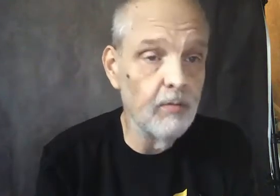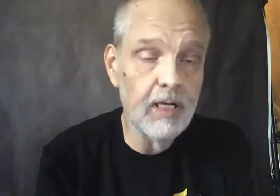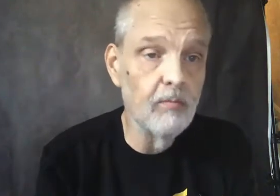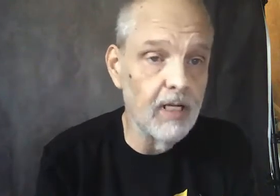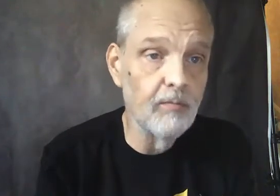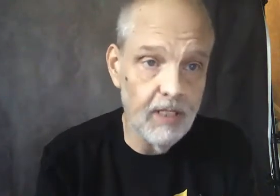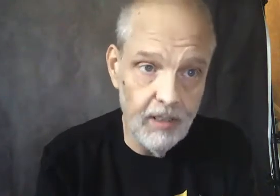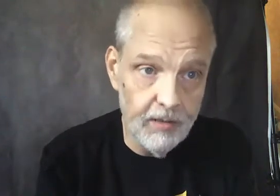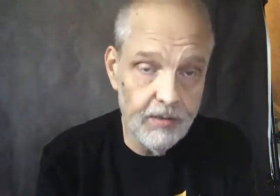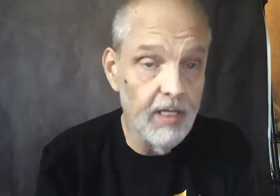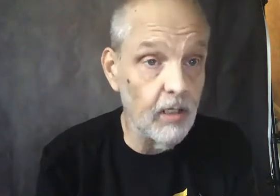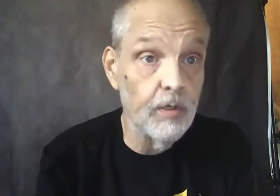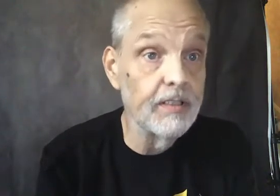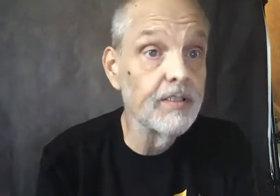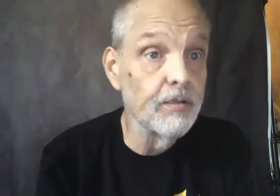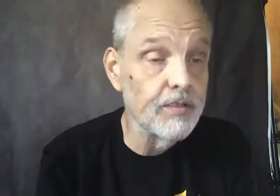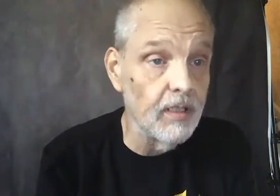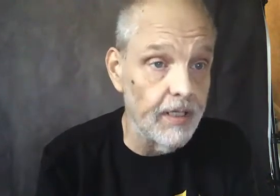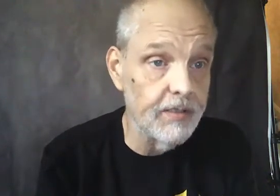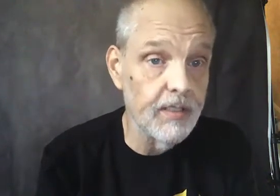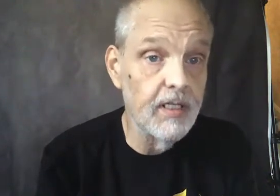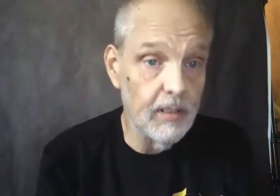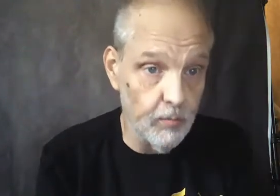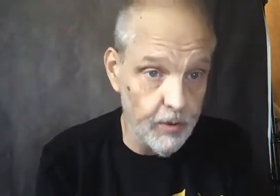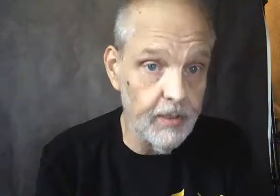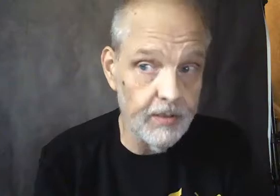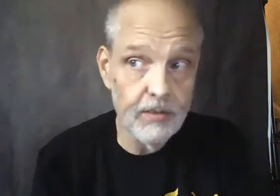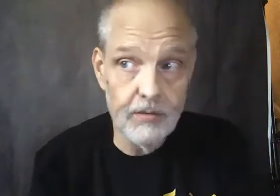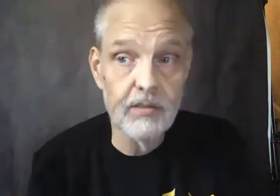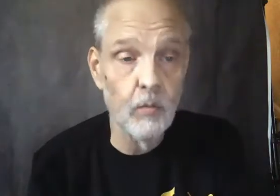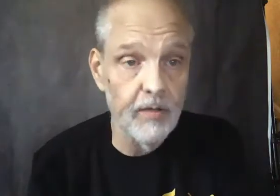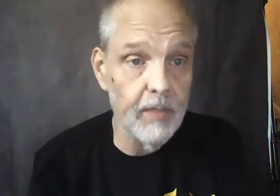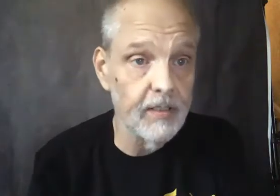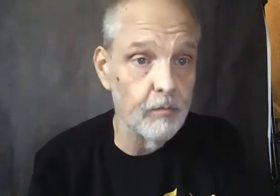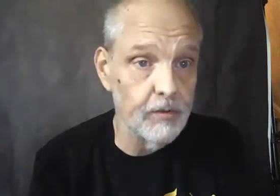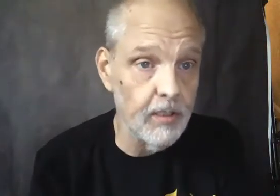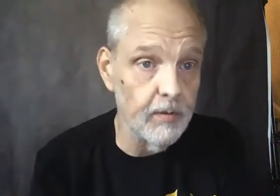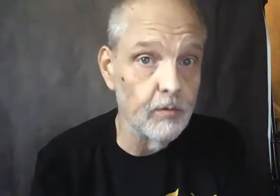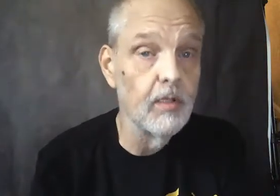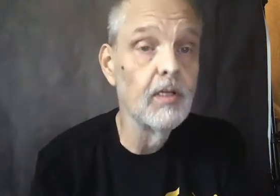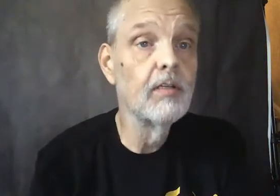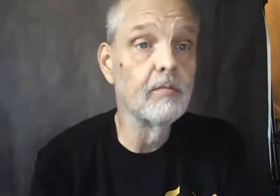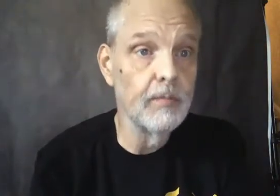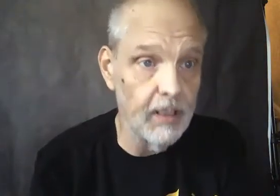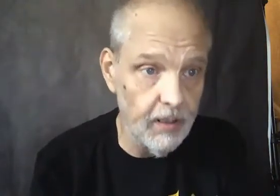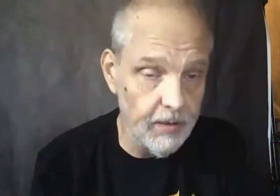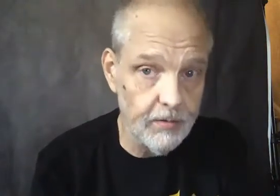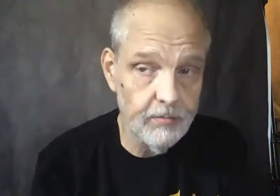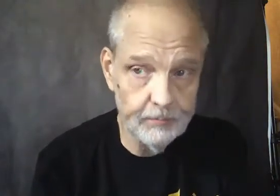many, many, many years. They were institutionalized. They were put in institutions with mentally retarded people for many years.